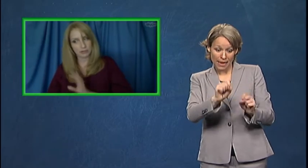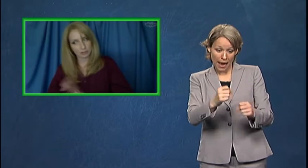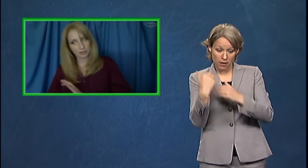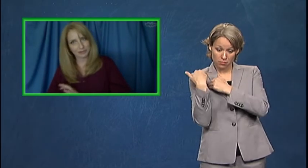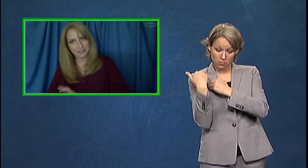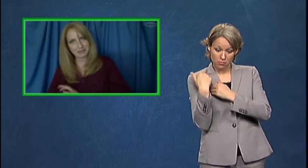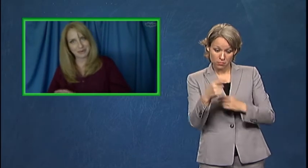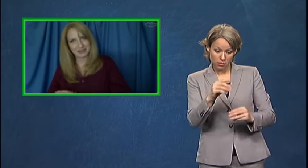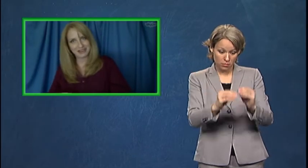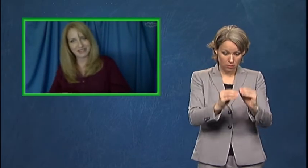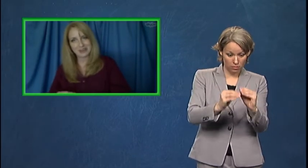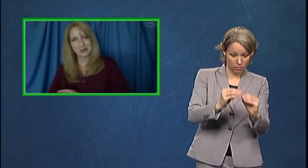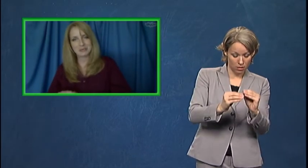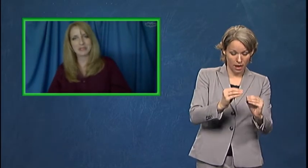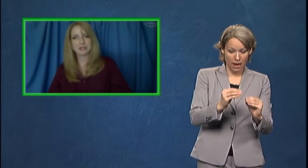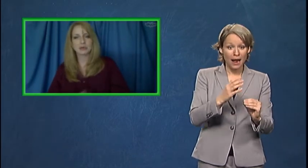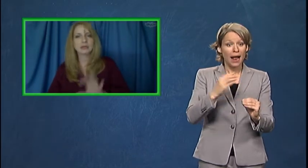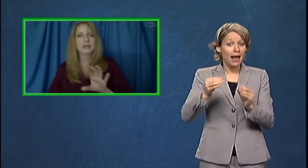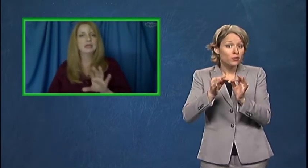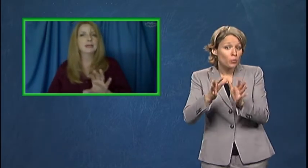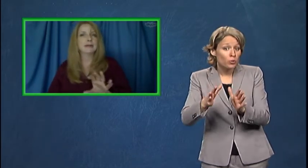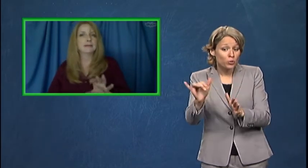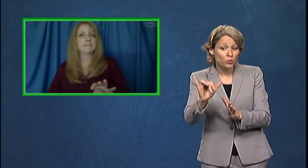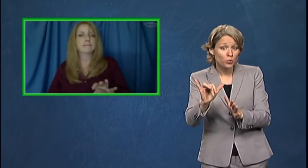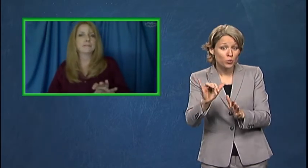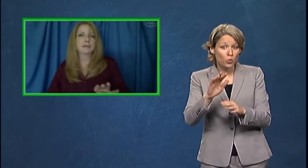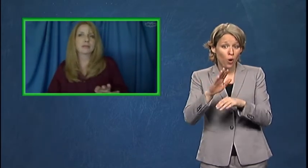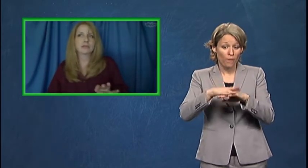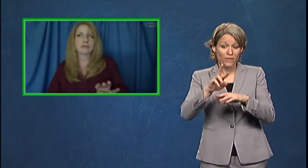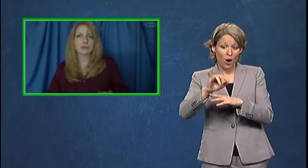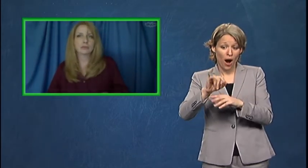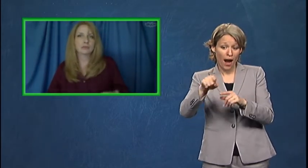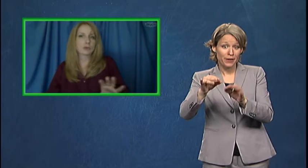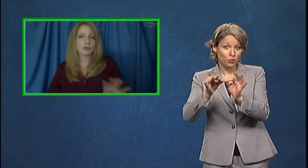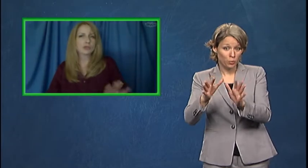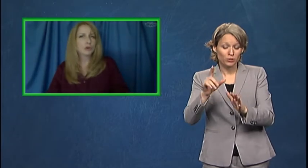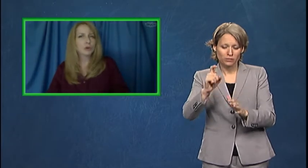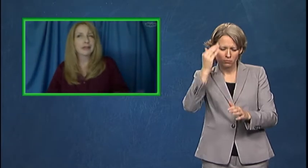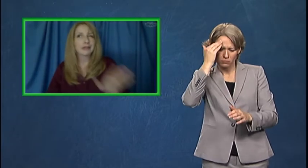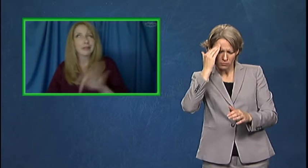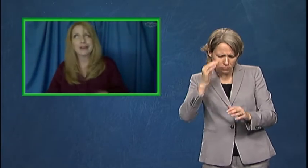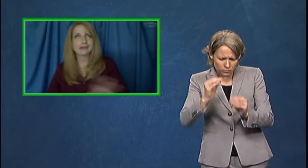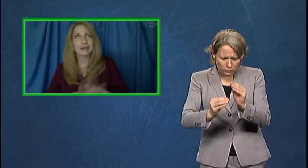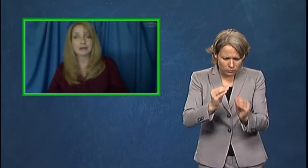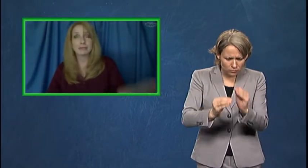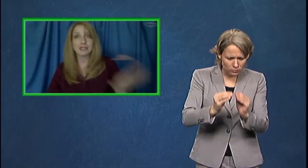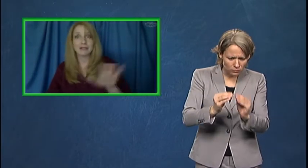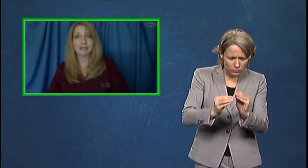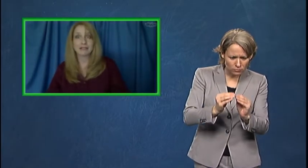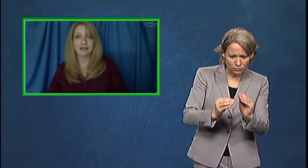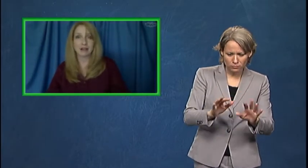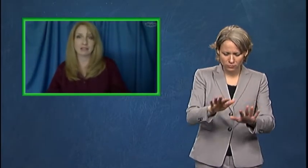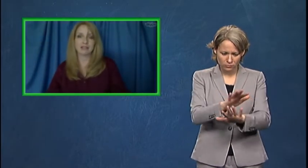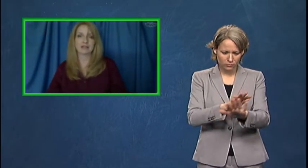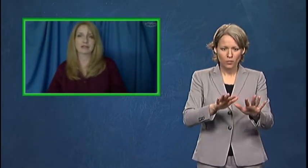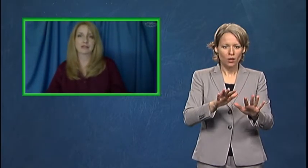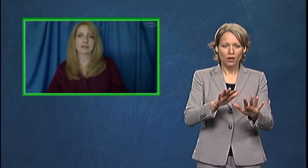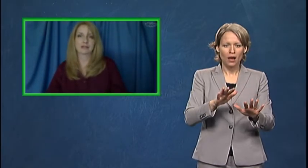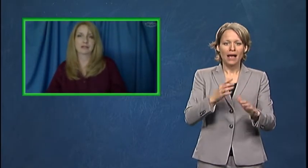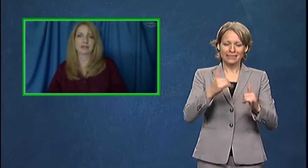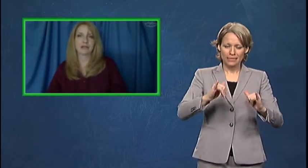interpreter. Interpreters need to be trained on the equipment too, to troubleshoot quickly without interrupting the